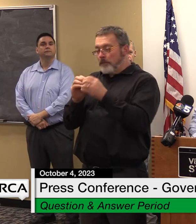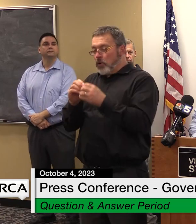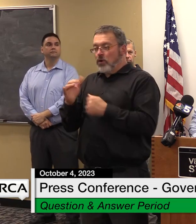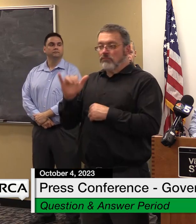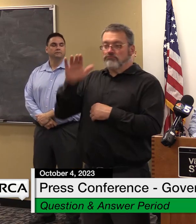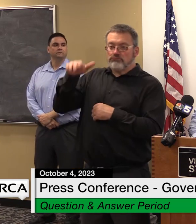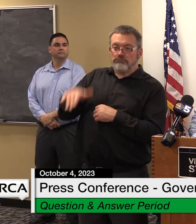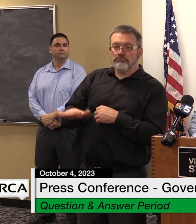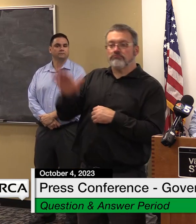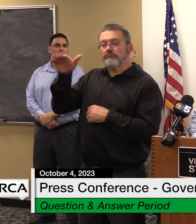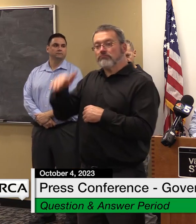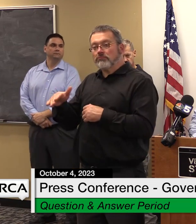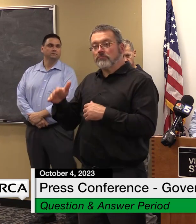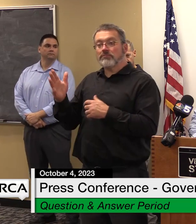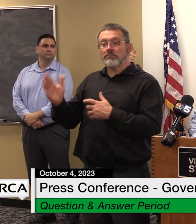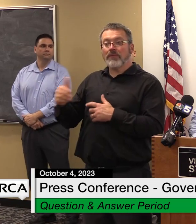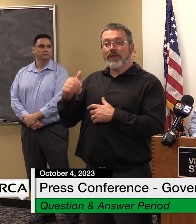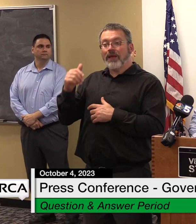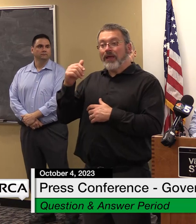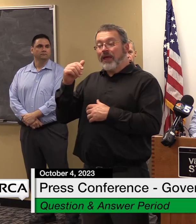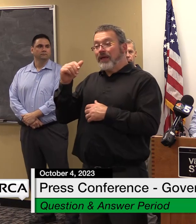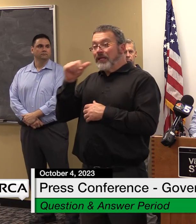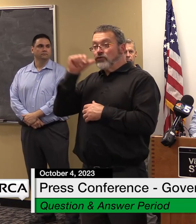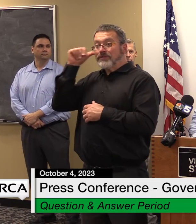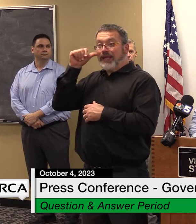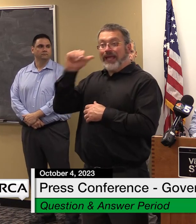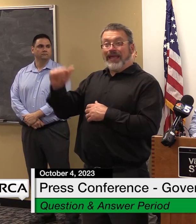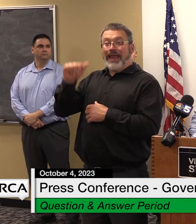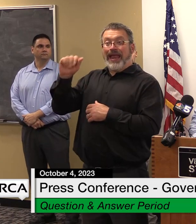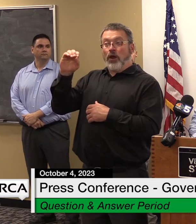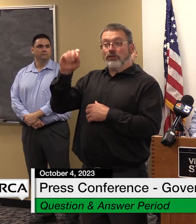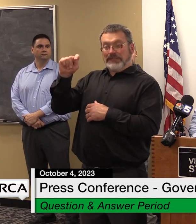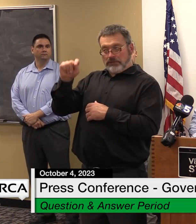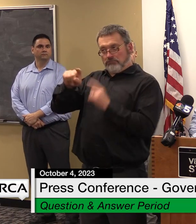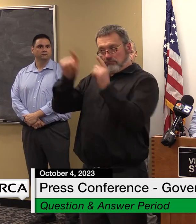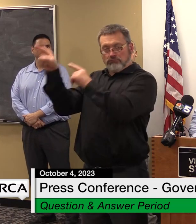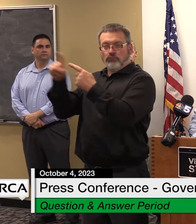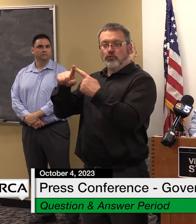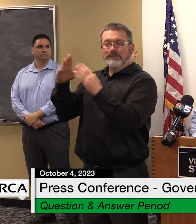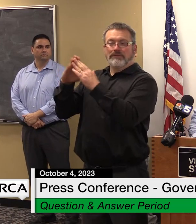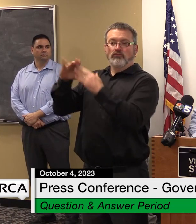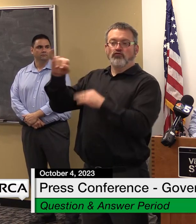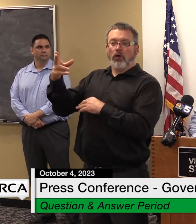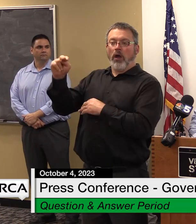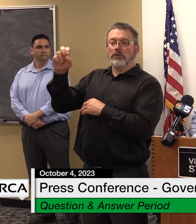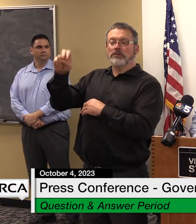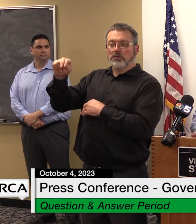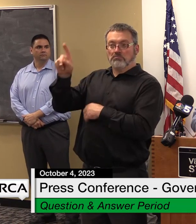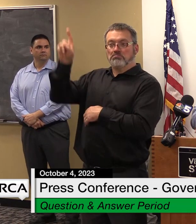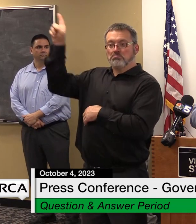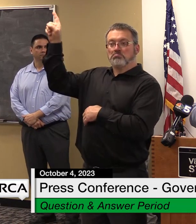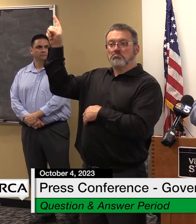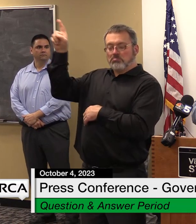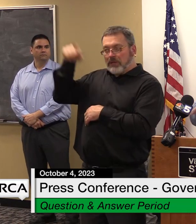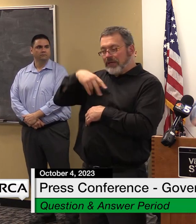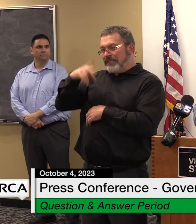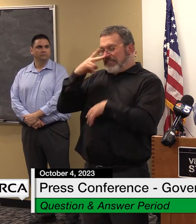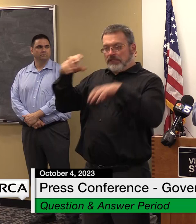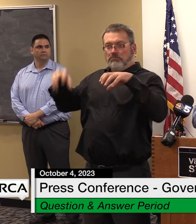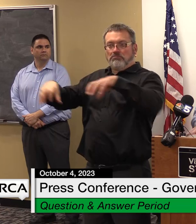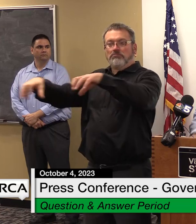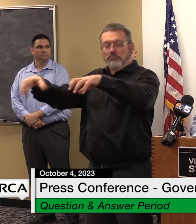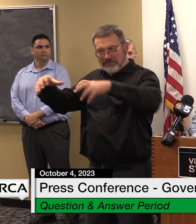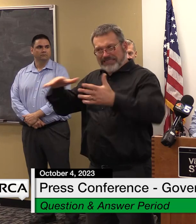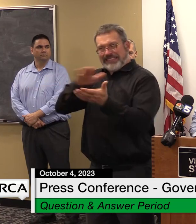basis. Yesterday, AOT was in Johnson and took nearly 10 tons of debris out of Johnson, and that was just a coordinated